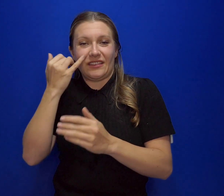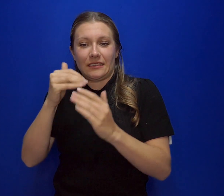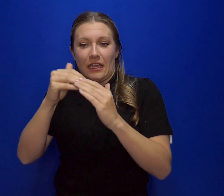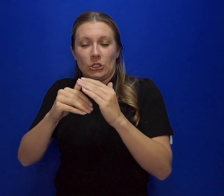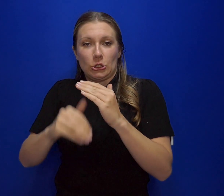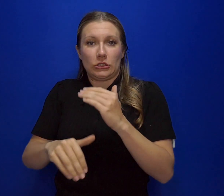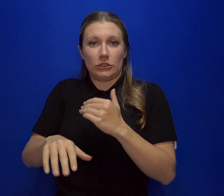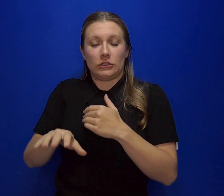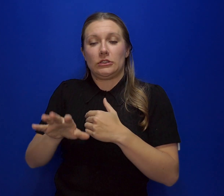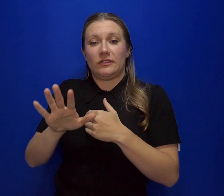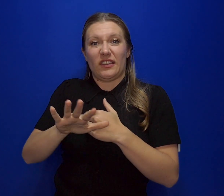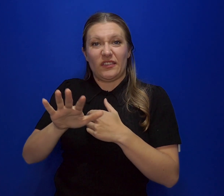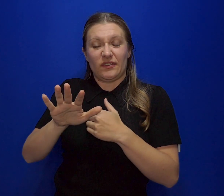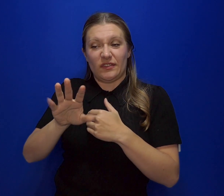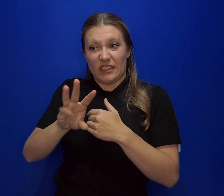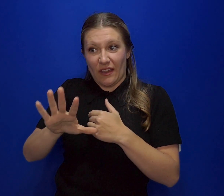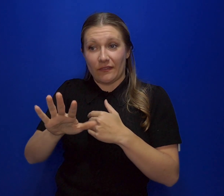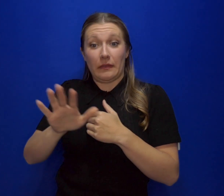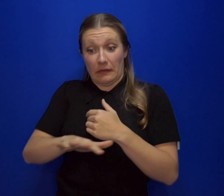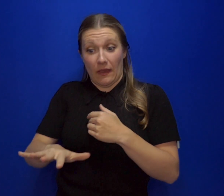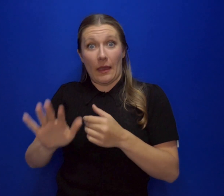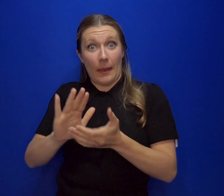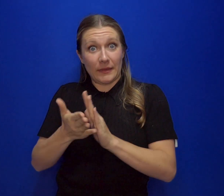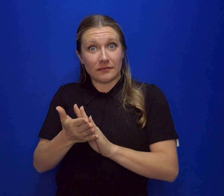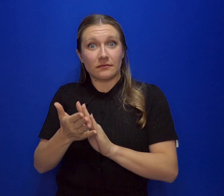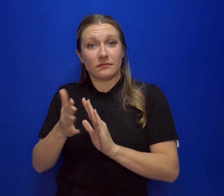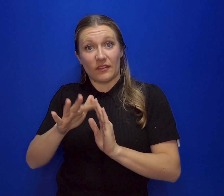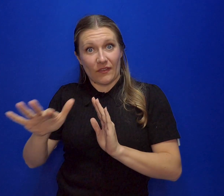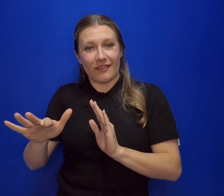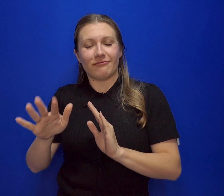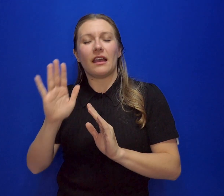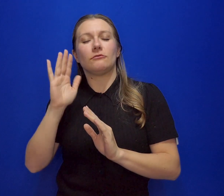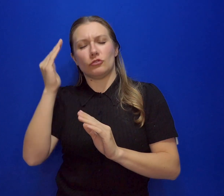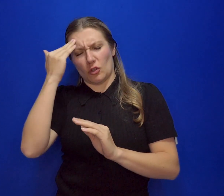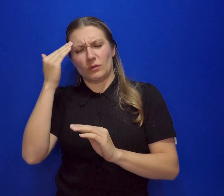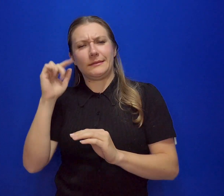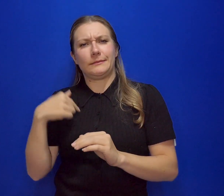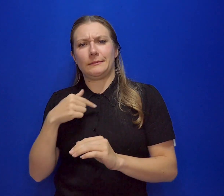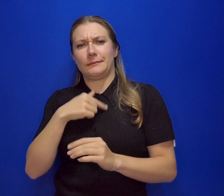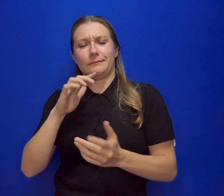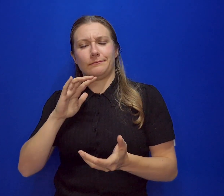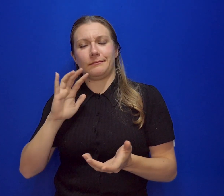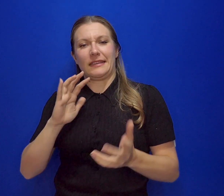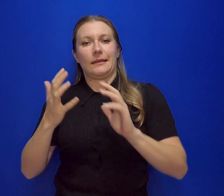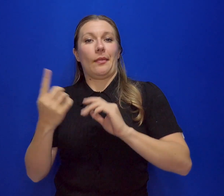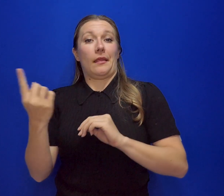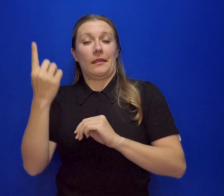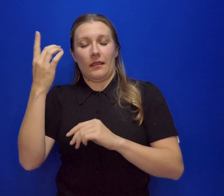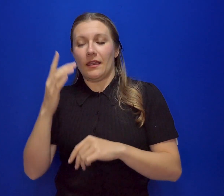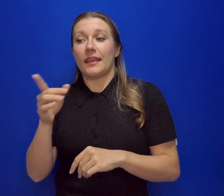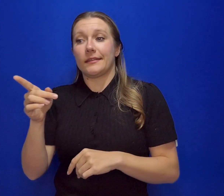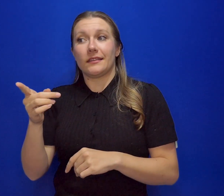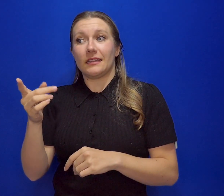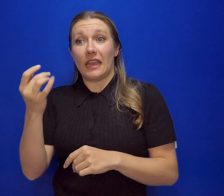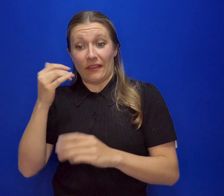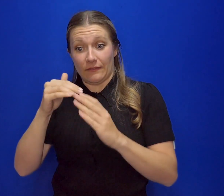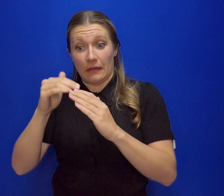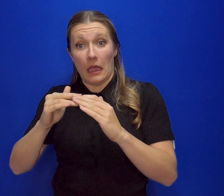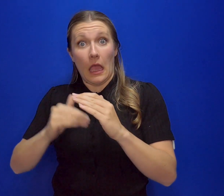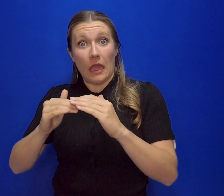55. I think we've messed up pretty good here. And, lower than that, she's going to start becoming incapable of helping herself.